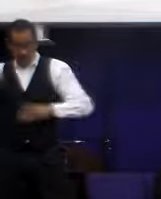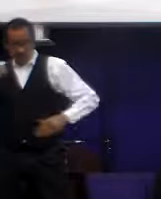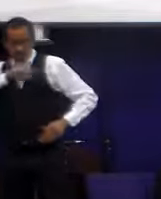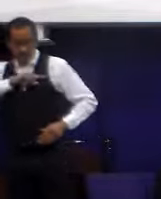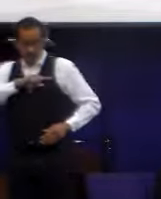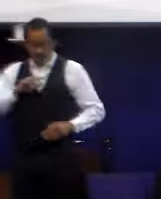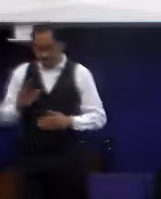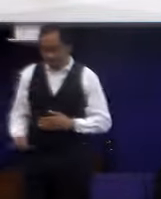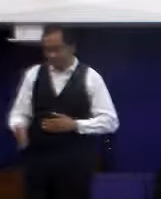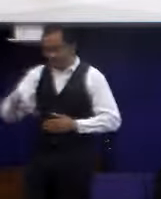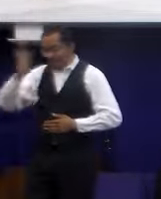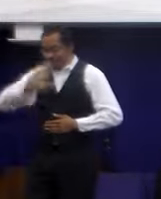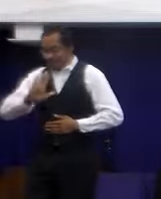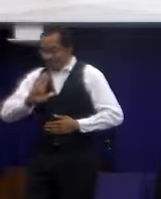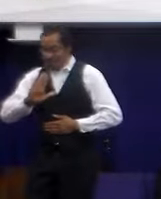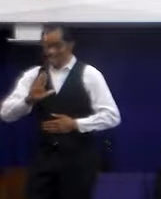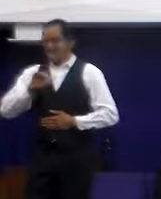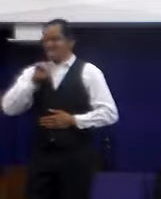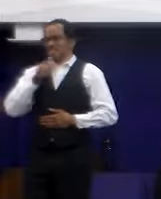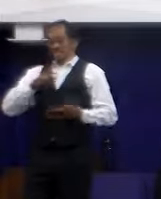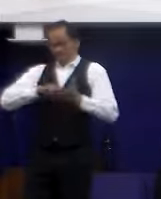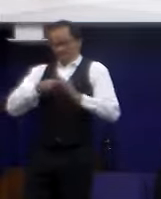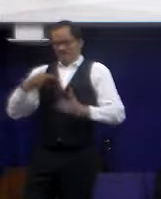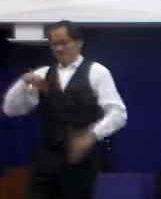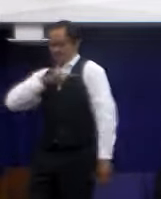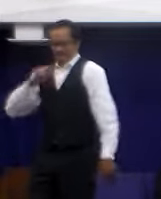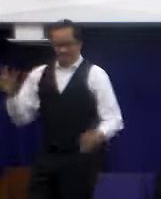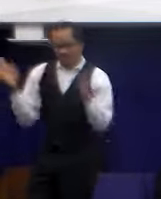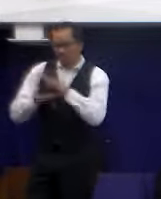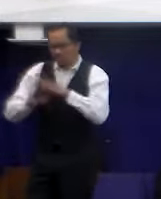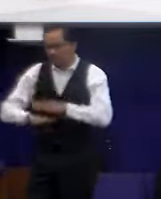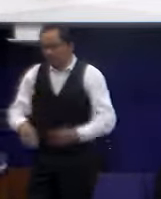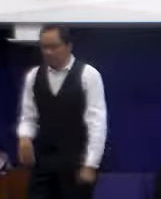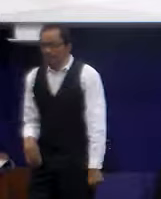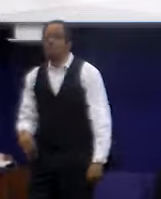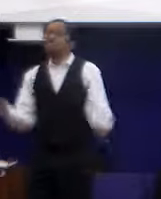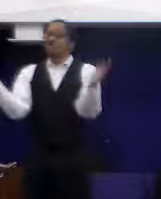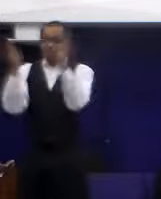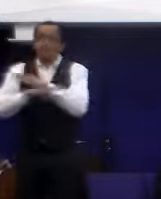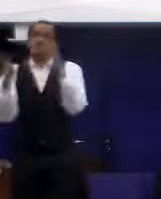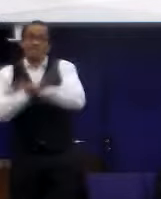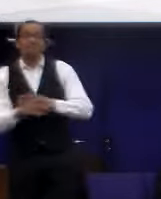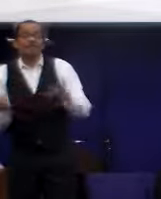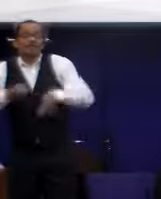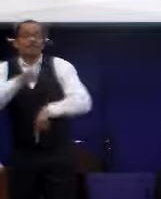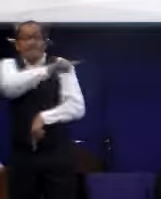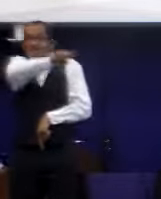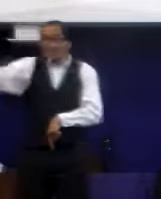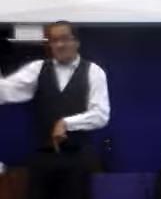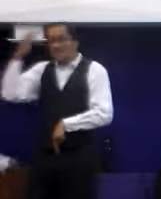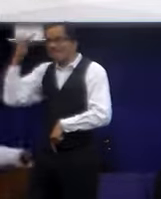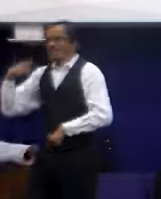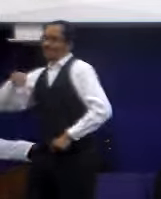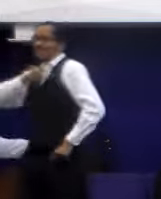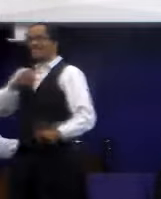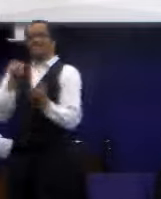God doesn't mean that we're not going to have trouble. Uh-huh. Look here. Trouble is going to come. Yes. We think just because we get saved, hallelujah, that